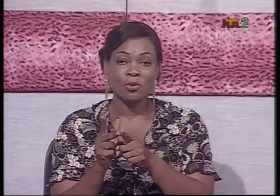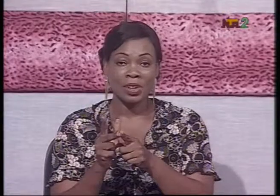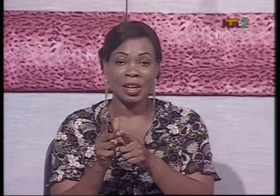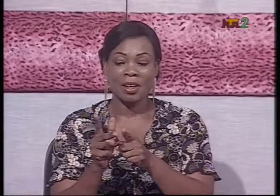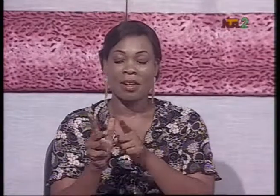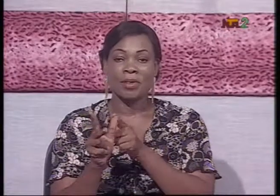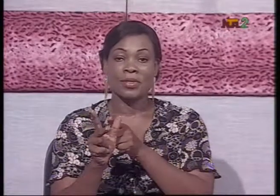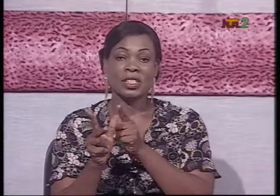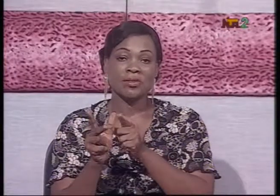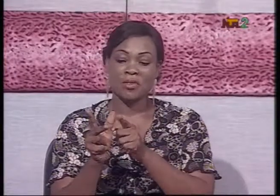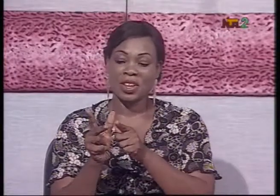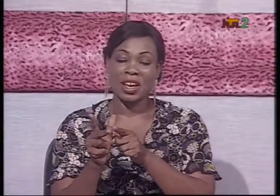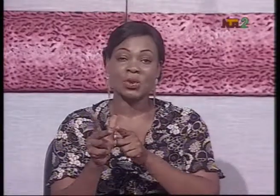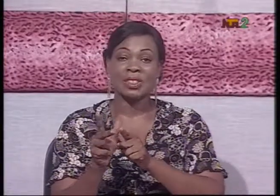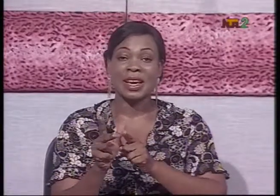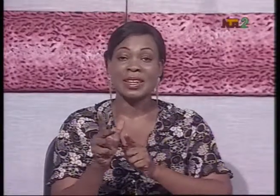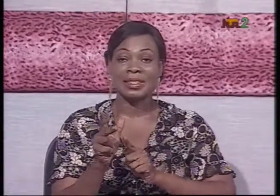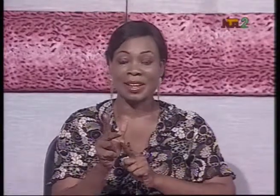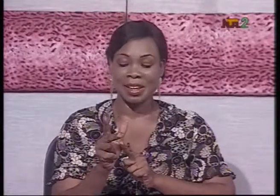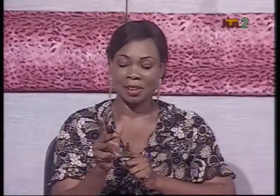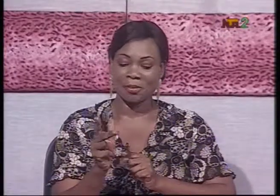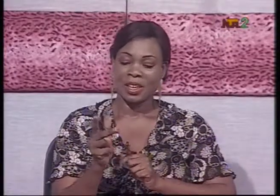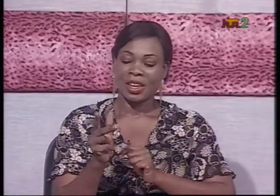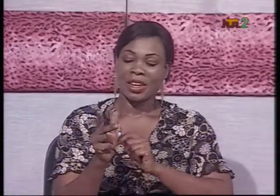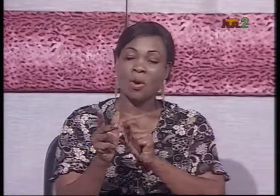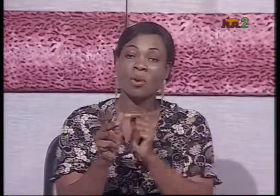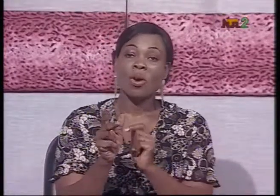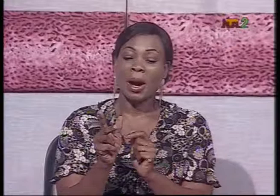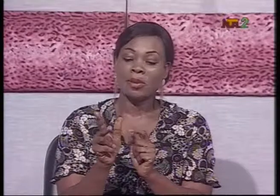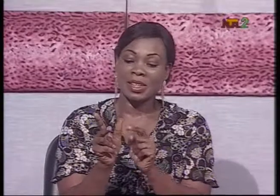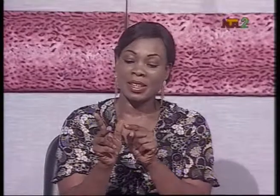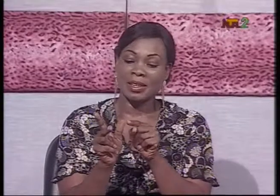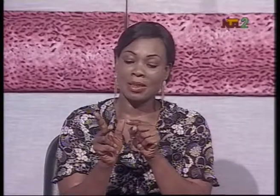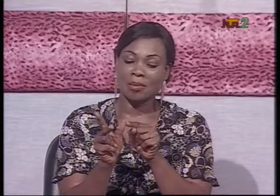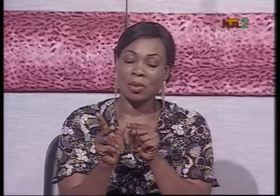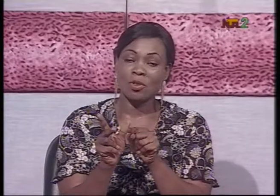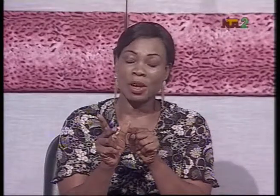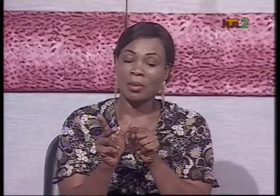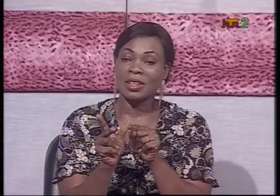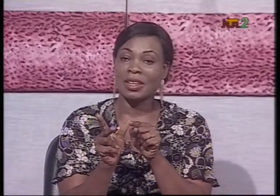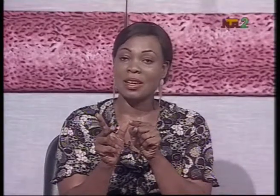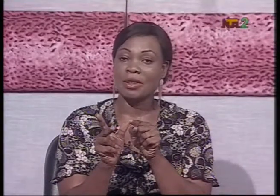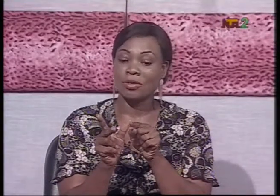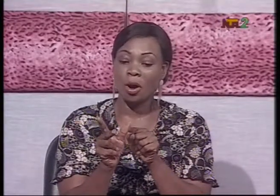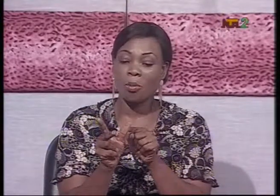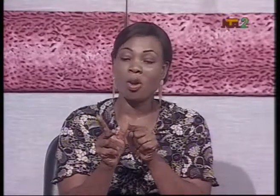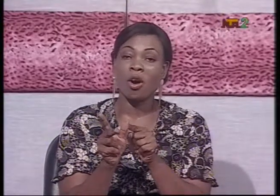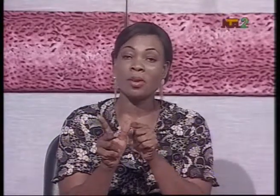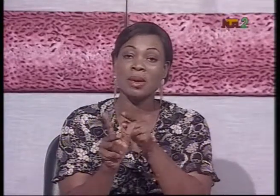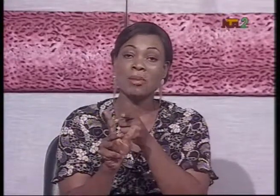finger. These three fingers will sign letter K. And now what will happen is that the thumb will come in between